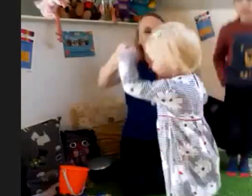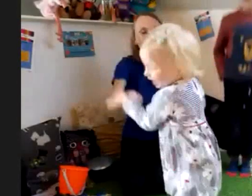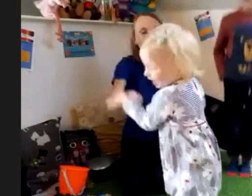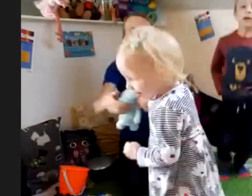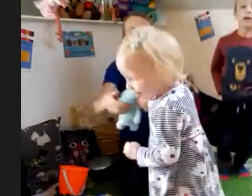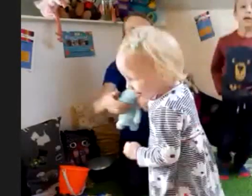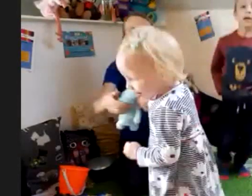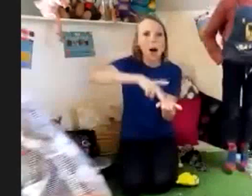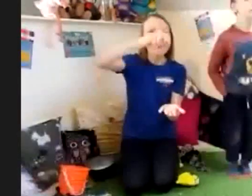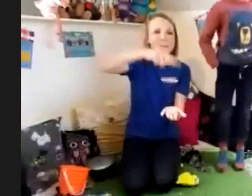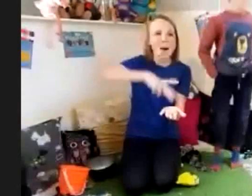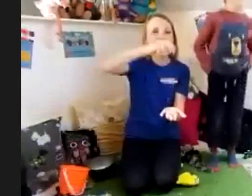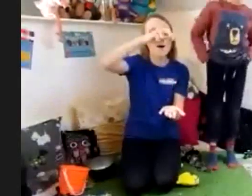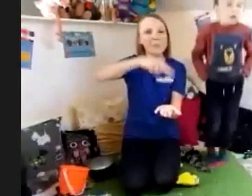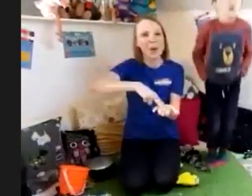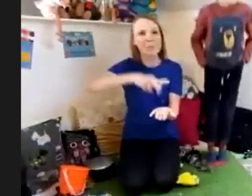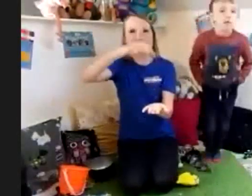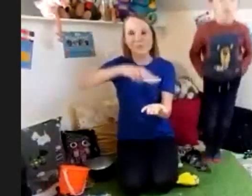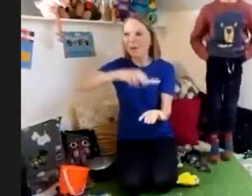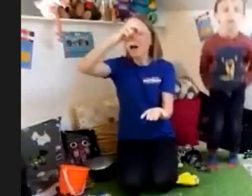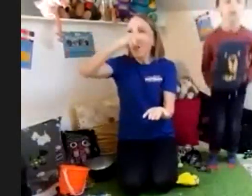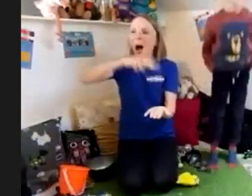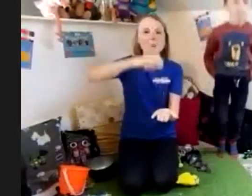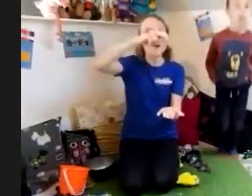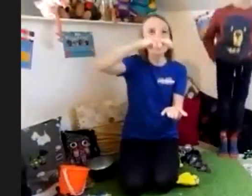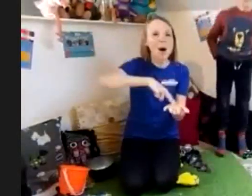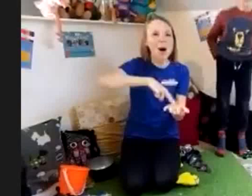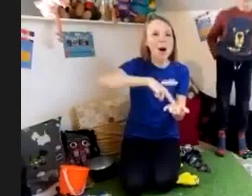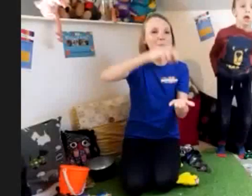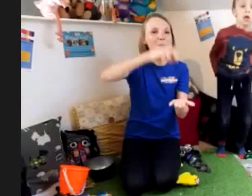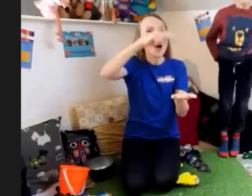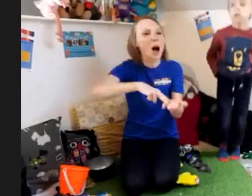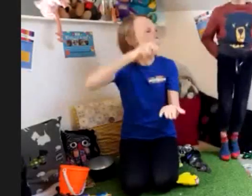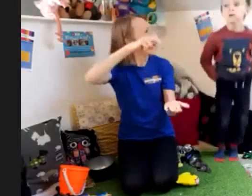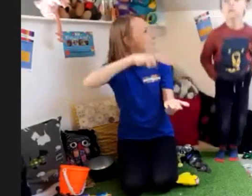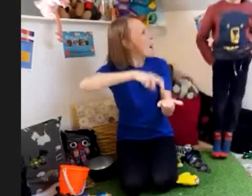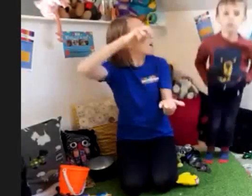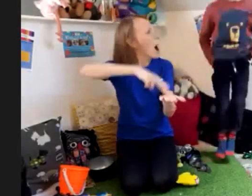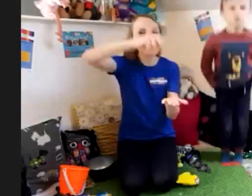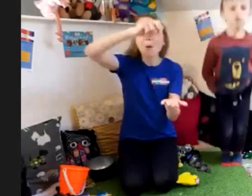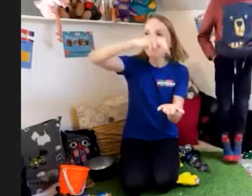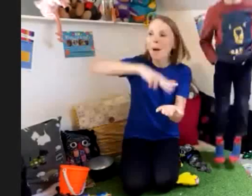hop. Hop, hop, hop, hop, hop, hop, hop. Hop, hop, hop, hop, hop, hop.